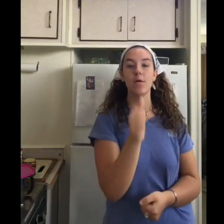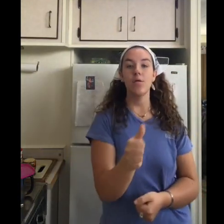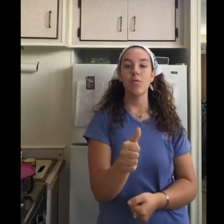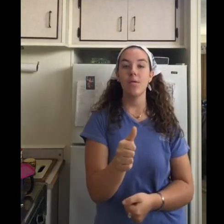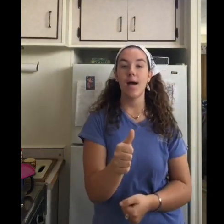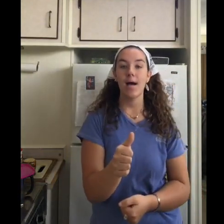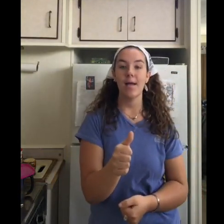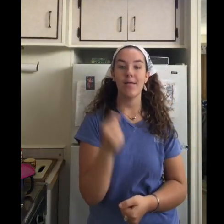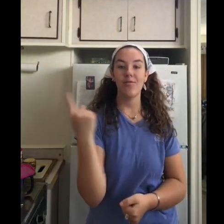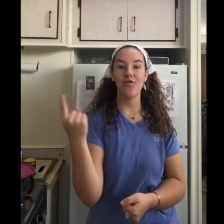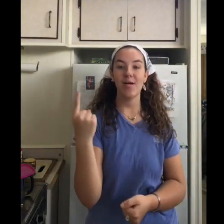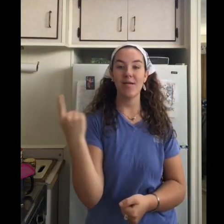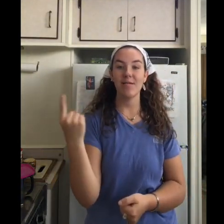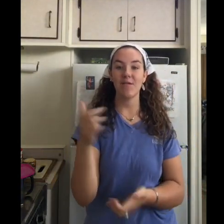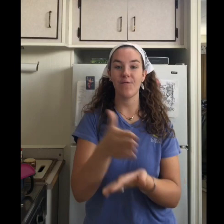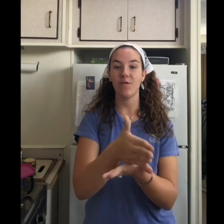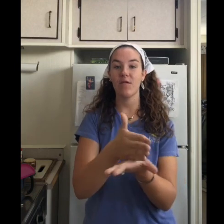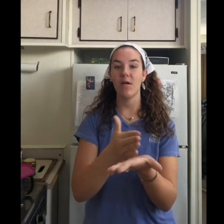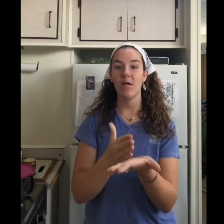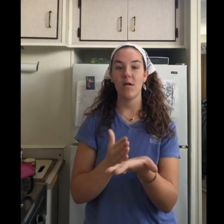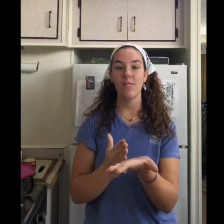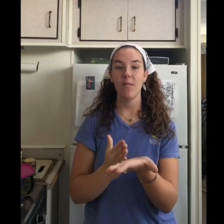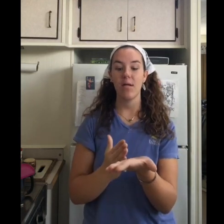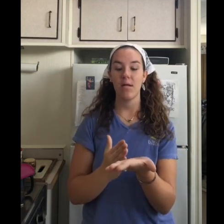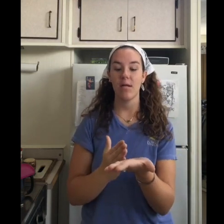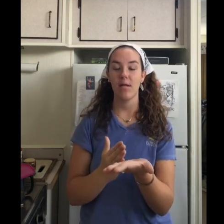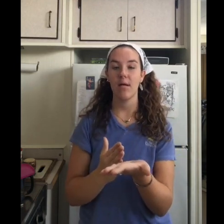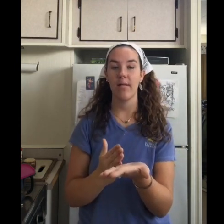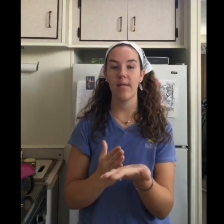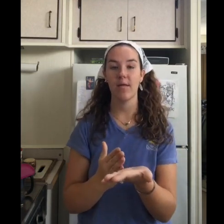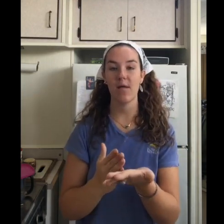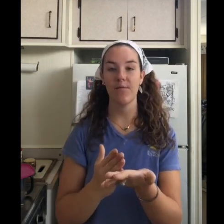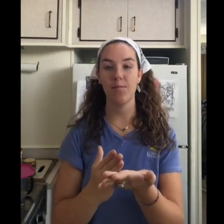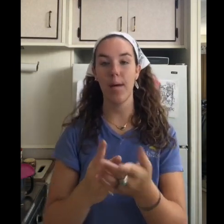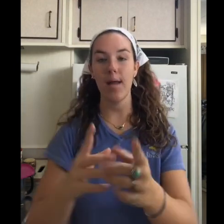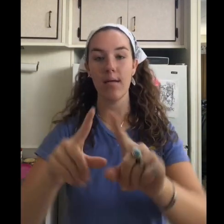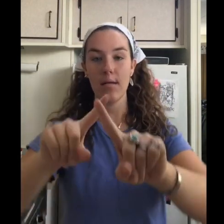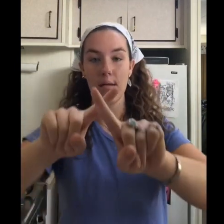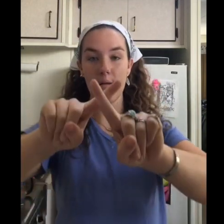No, not just for some. And then the sign for but.